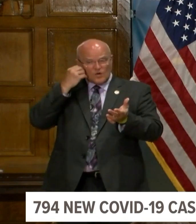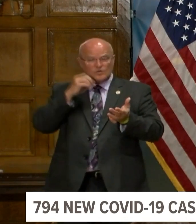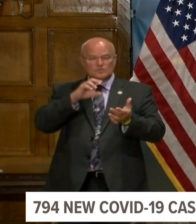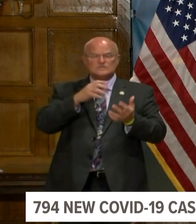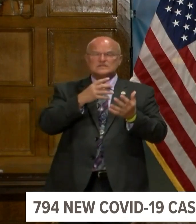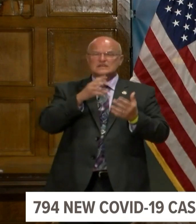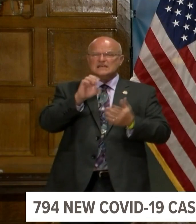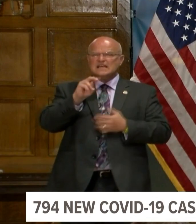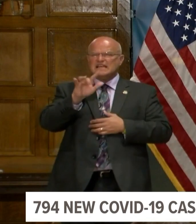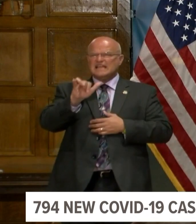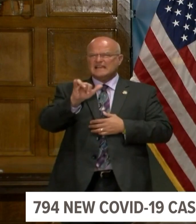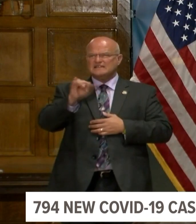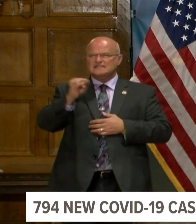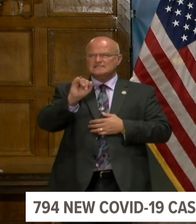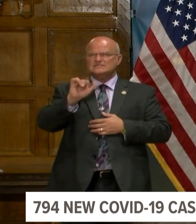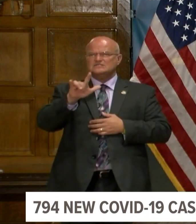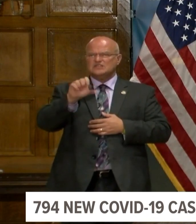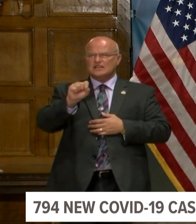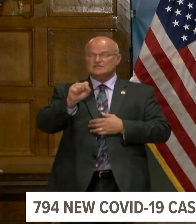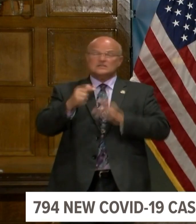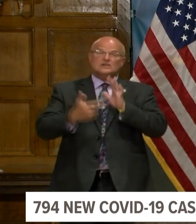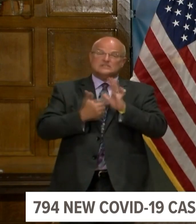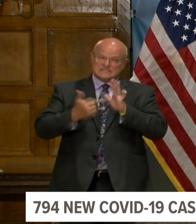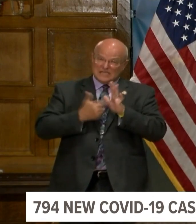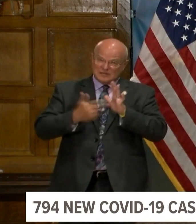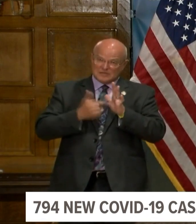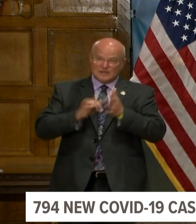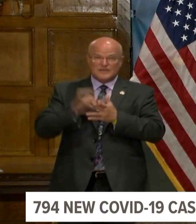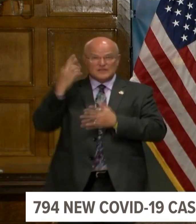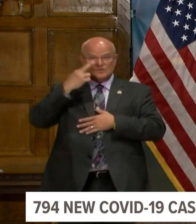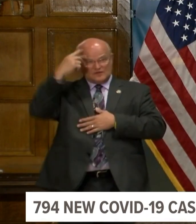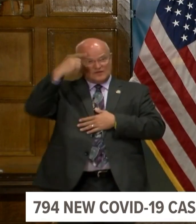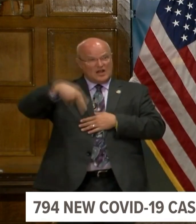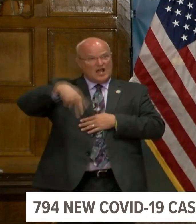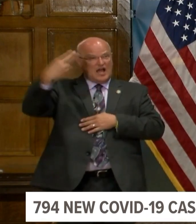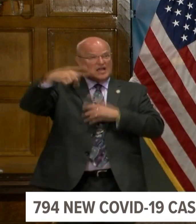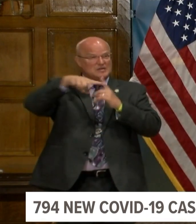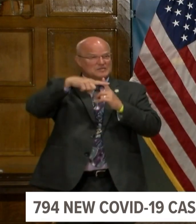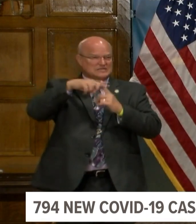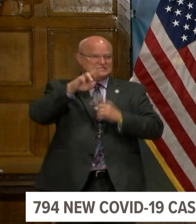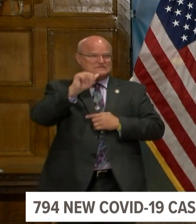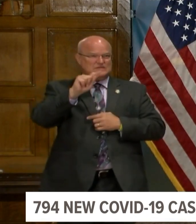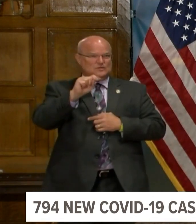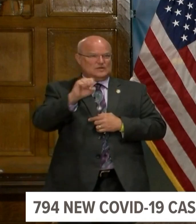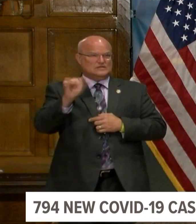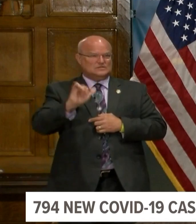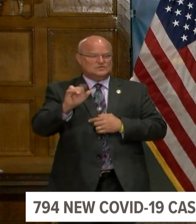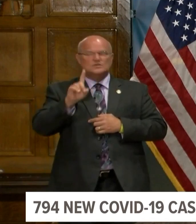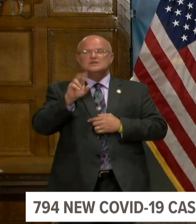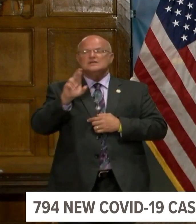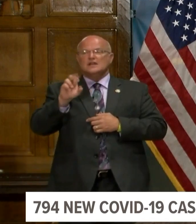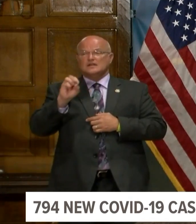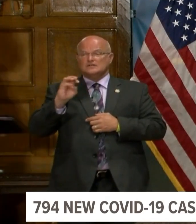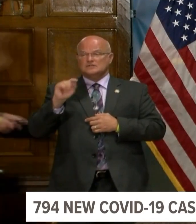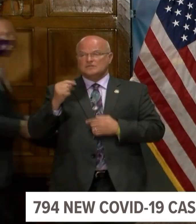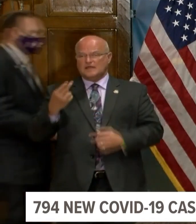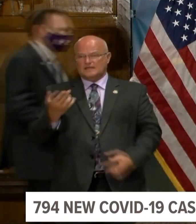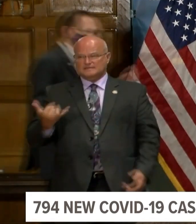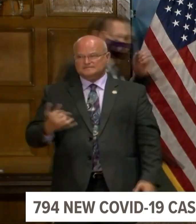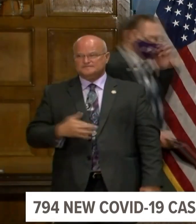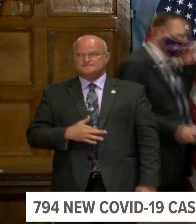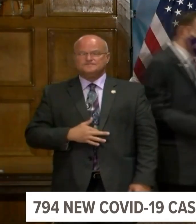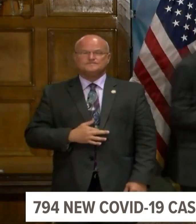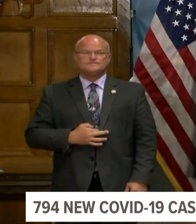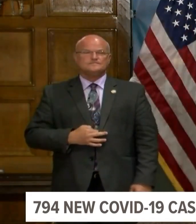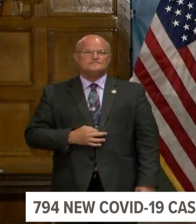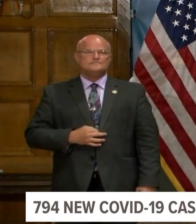county jails, and so sometimes that will account for a higher positivity rate as well. Dr. Smith?